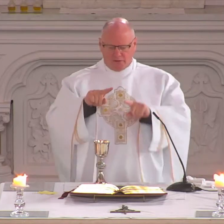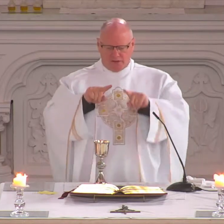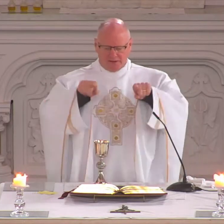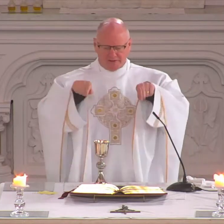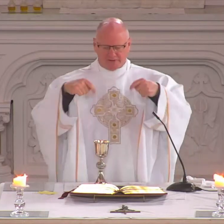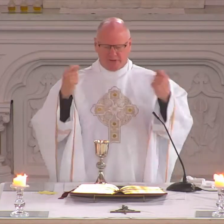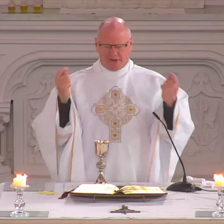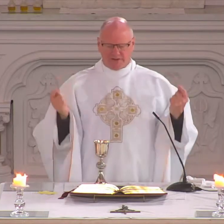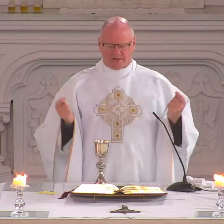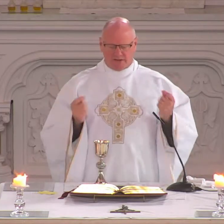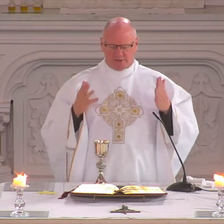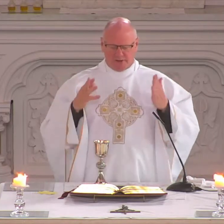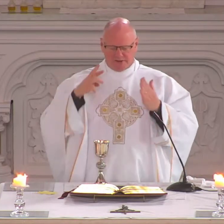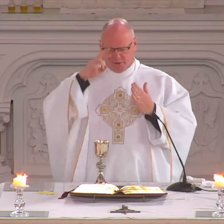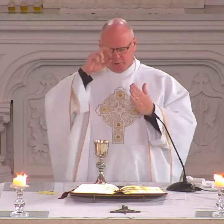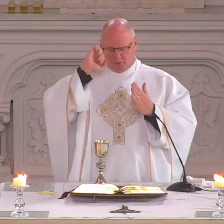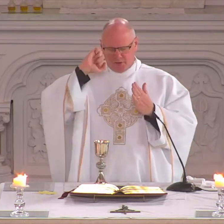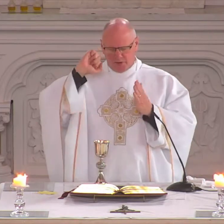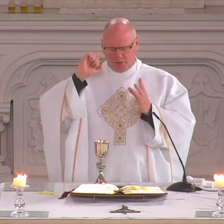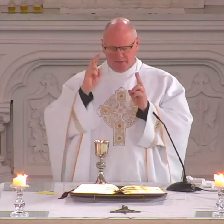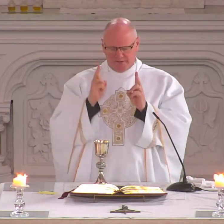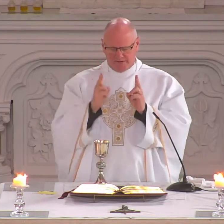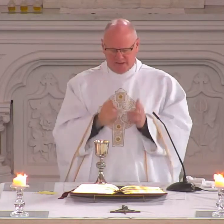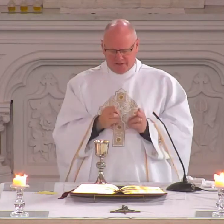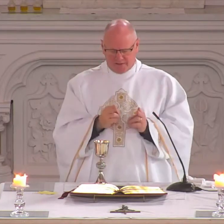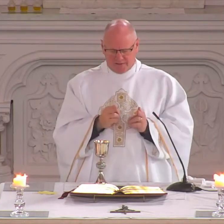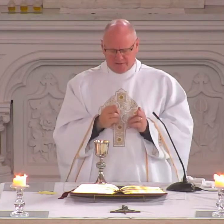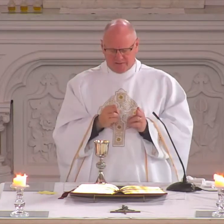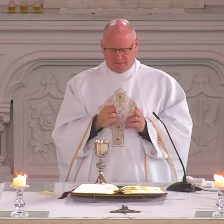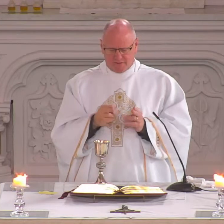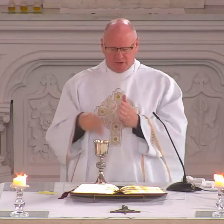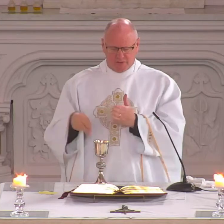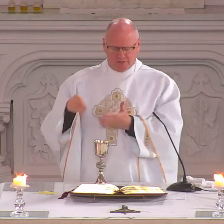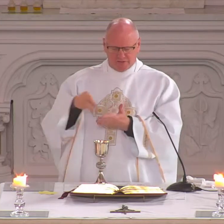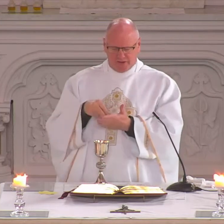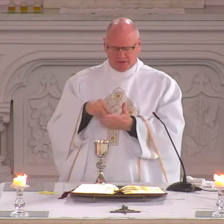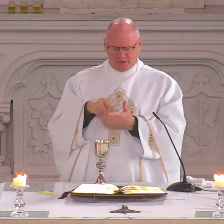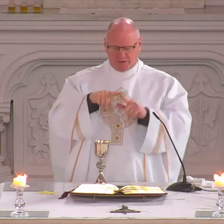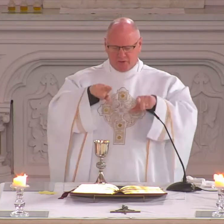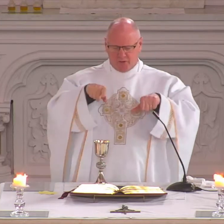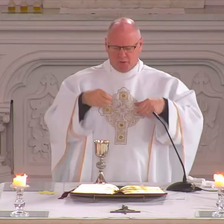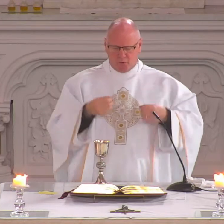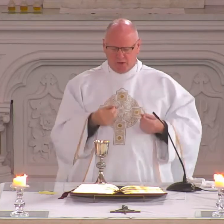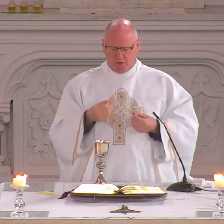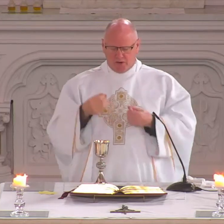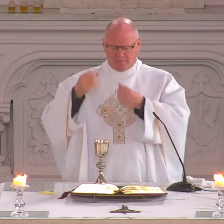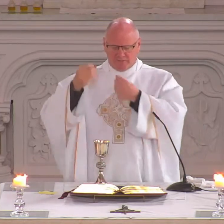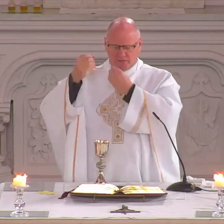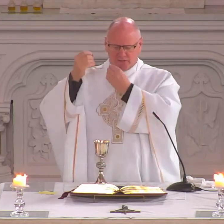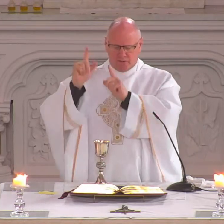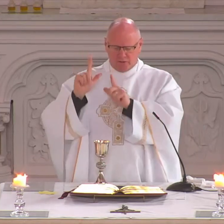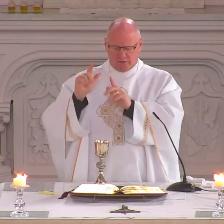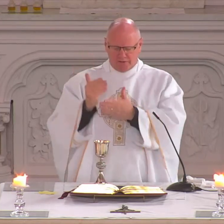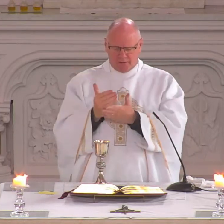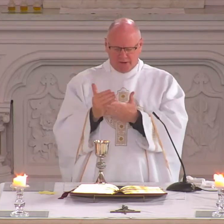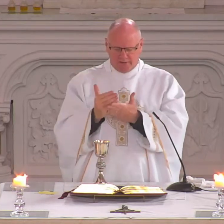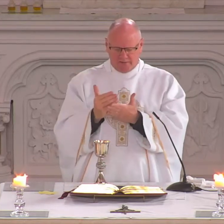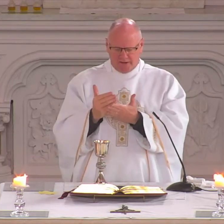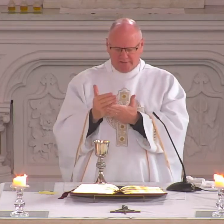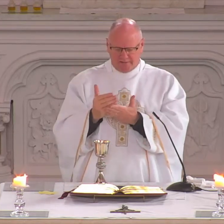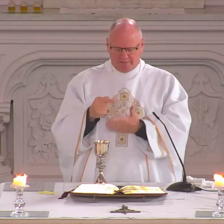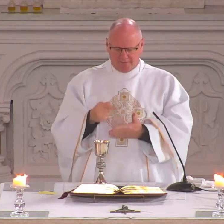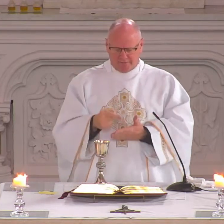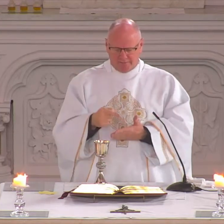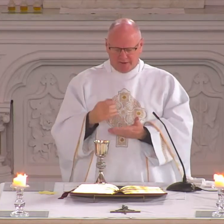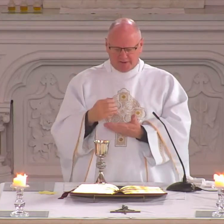Therefore, as we celebrate the memorial of his death and resurrection, we offer you, Lord, the bread of